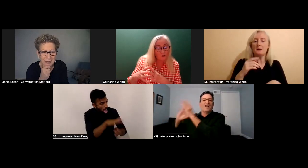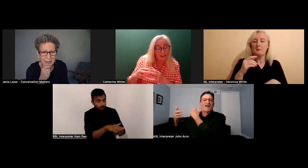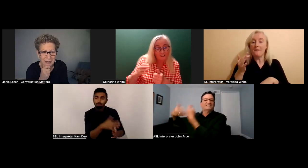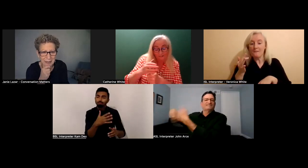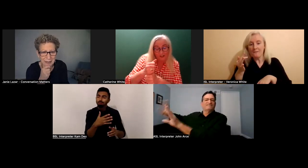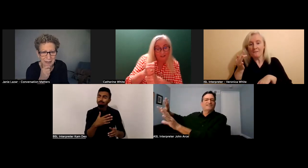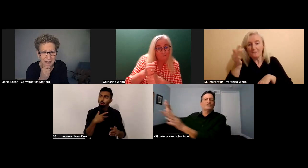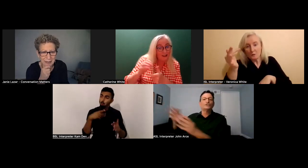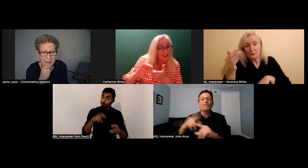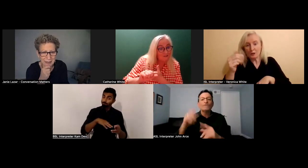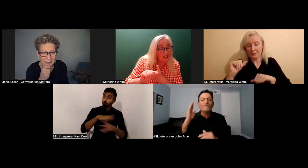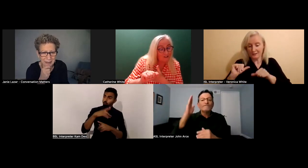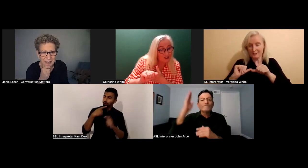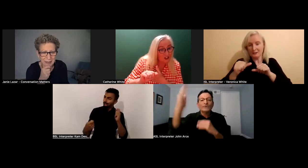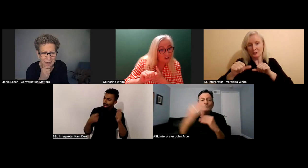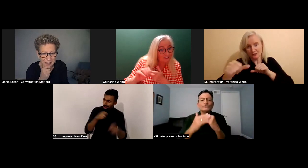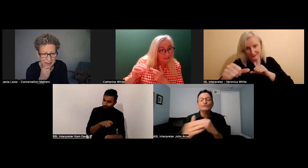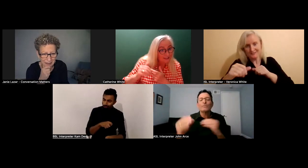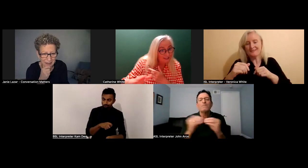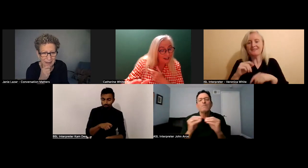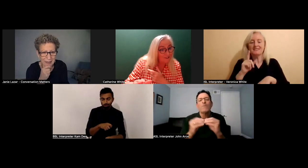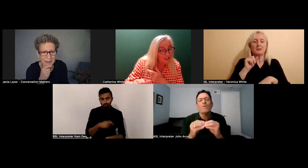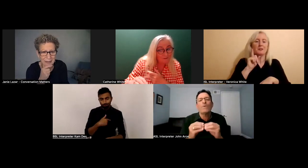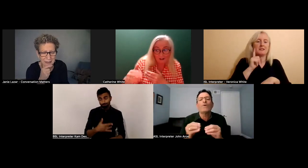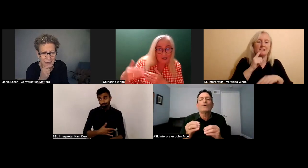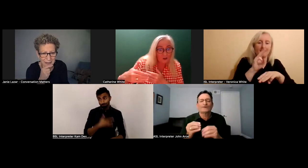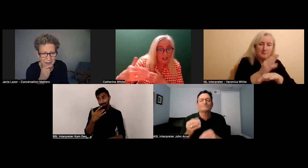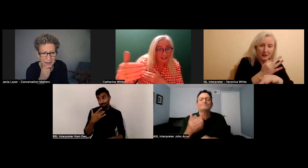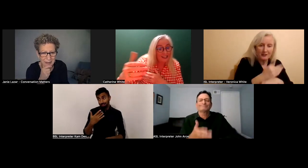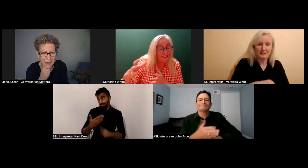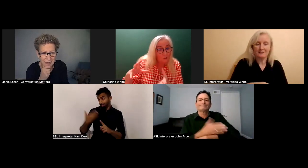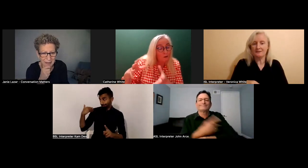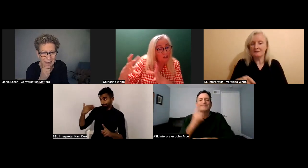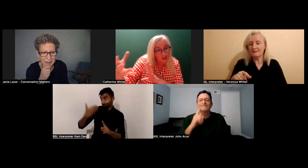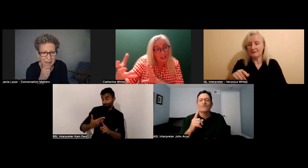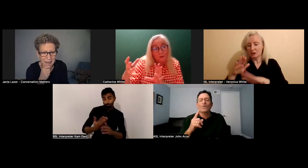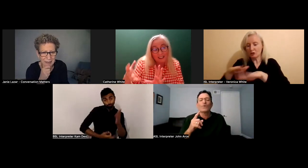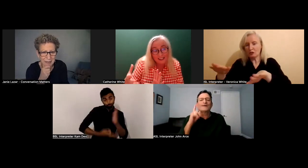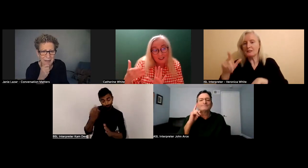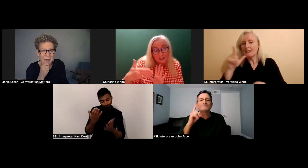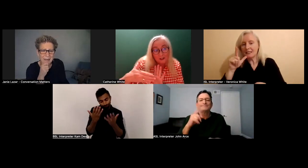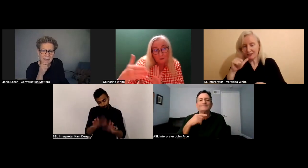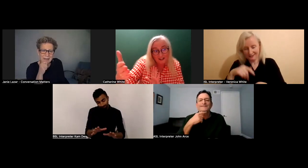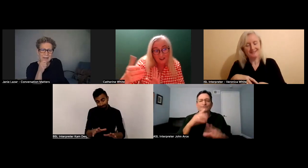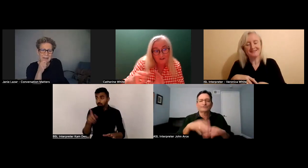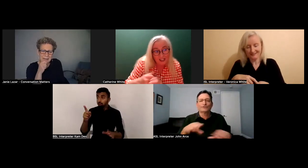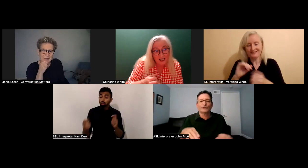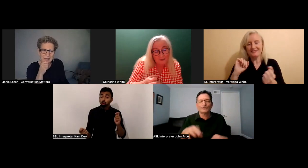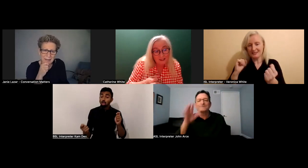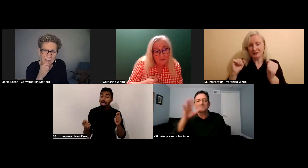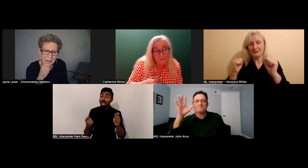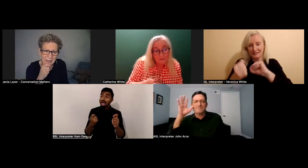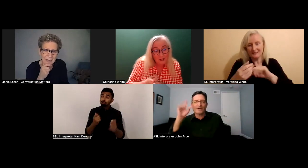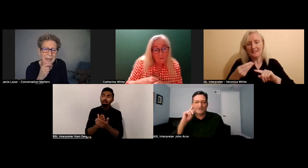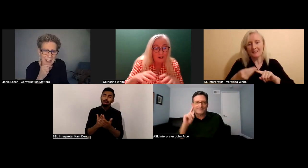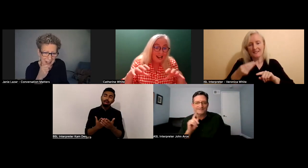more going for deaf parents and for hearing children of deaf parents. You know, I think there will be change, but I think it's through the passage of